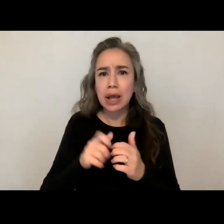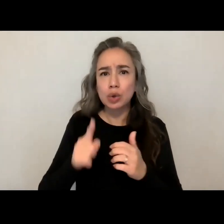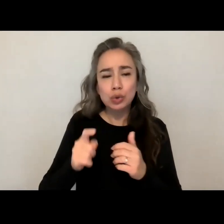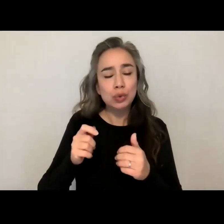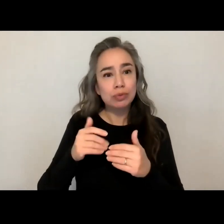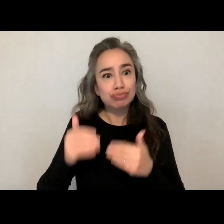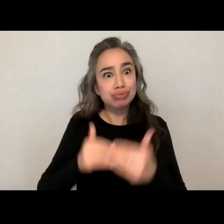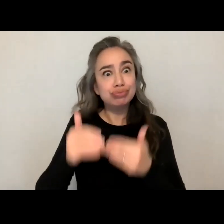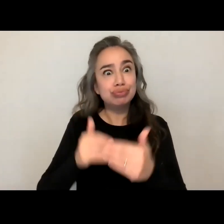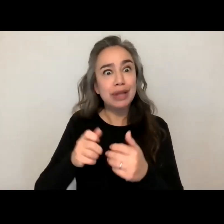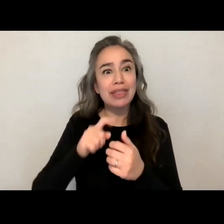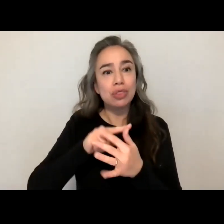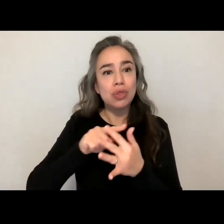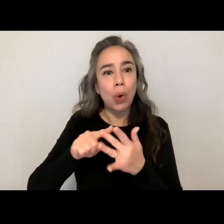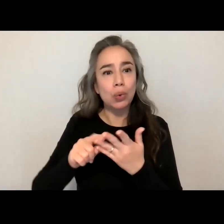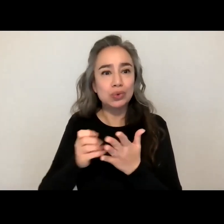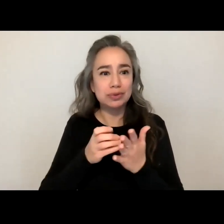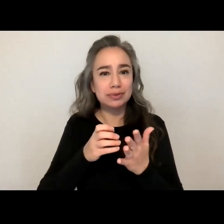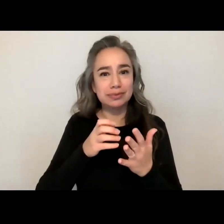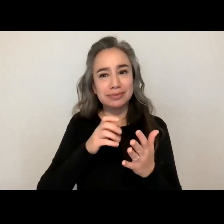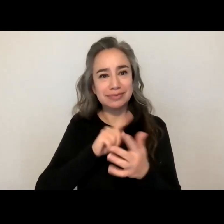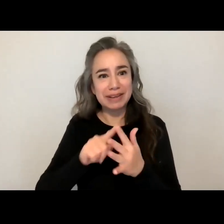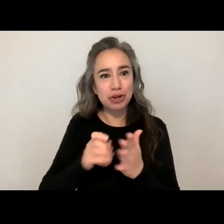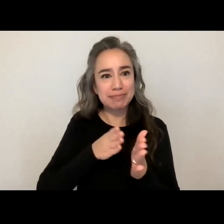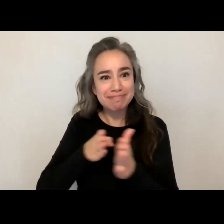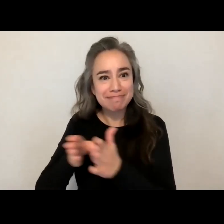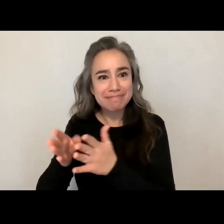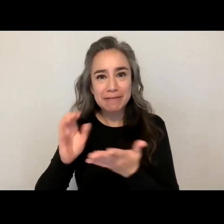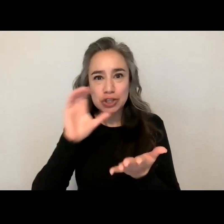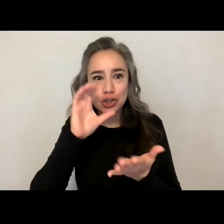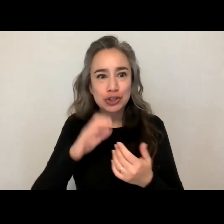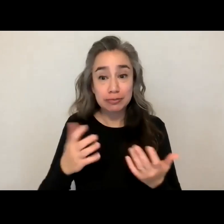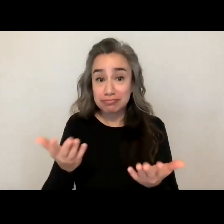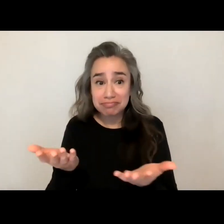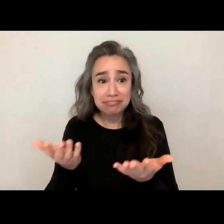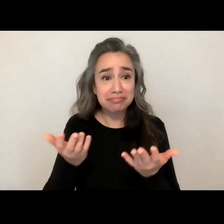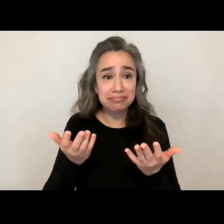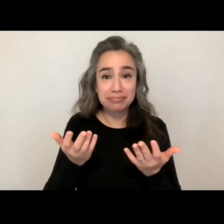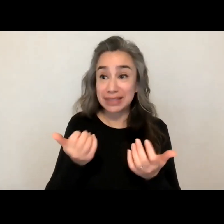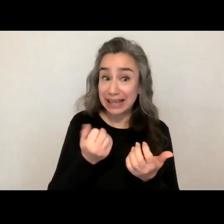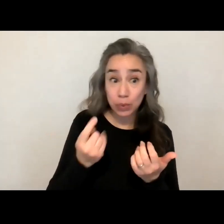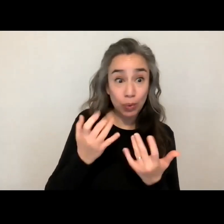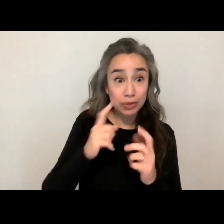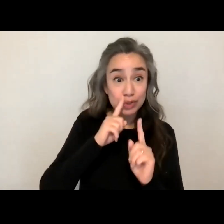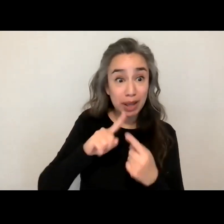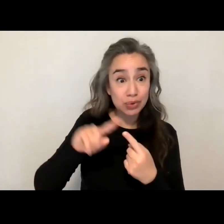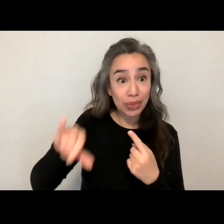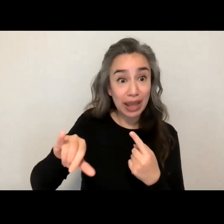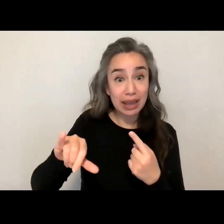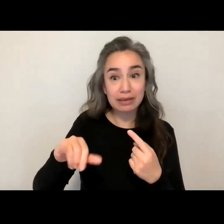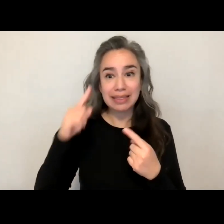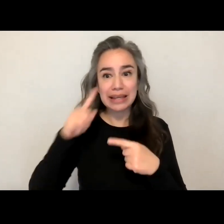research. So anyone want to take on first, really thinking about how does this go in depth more in